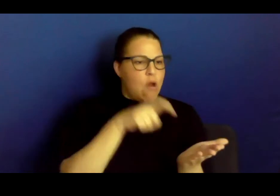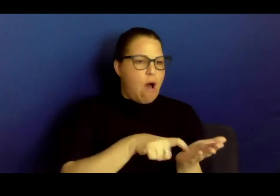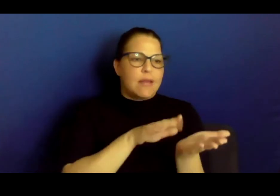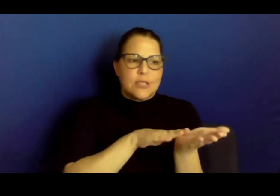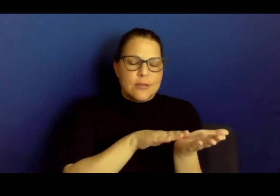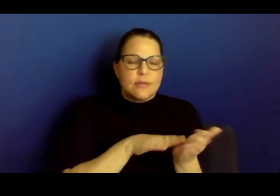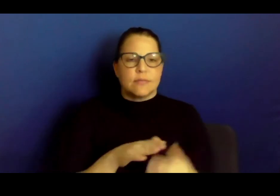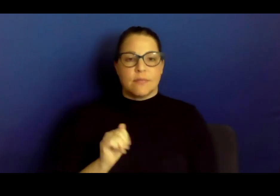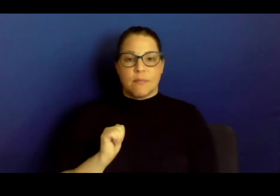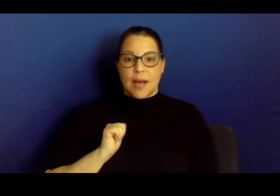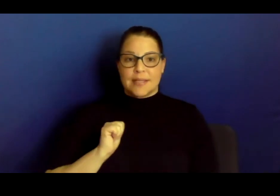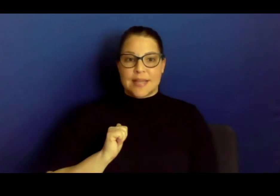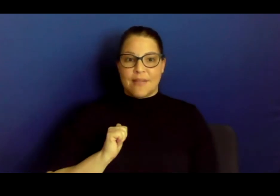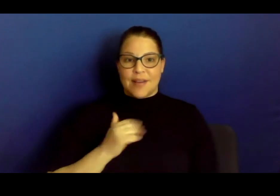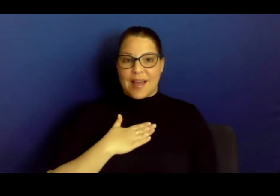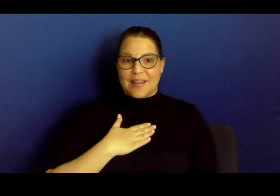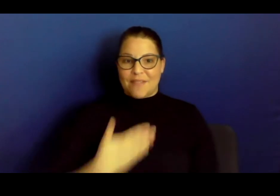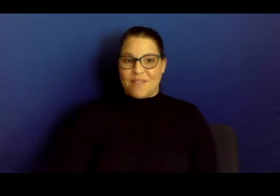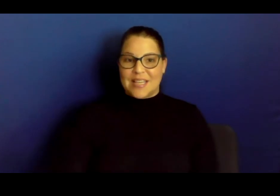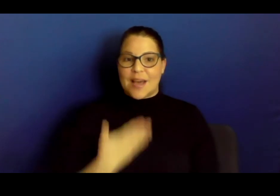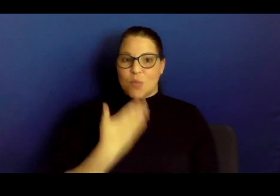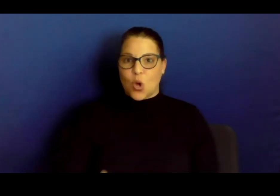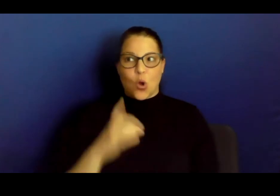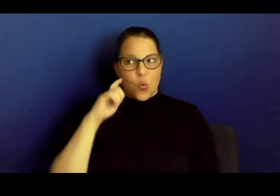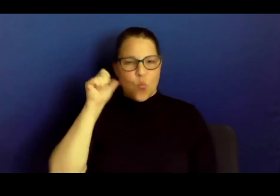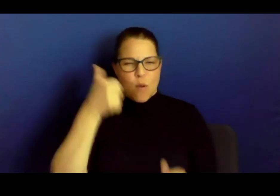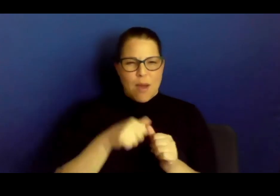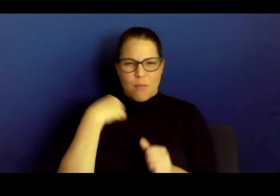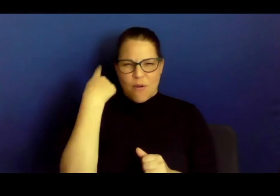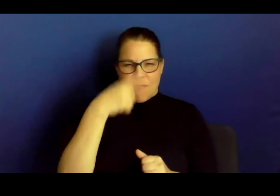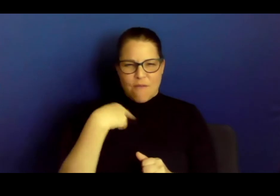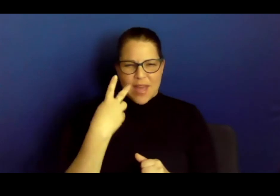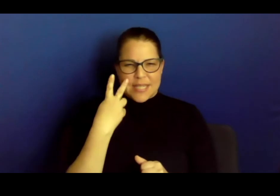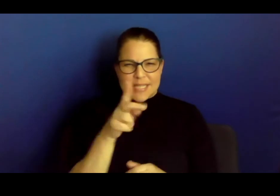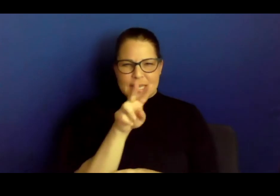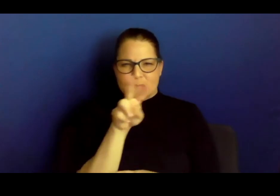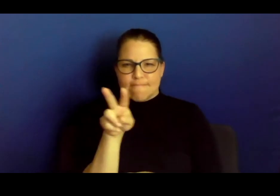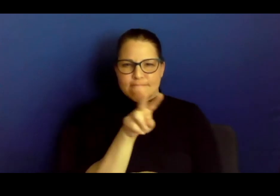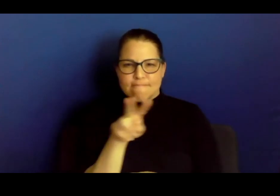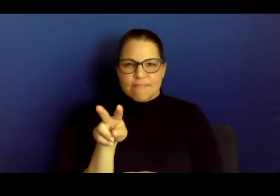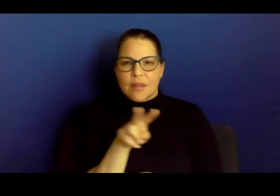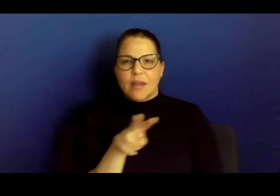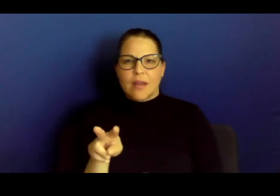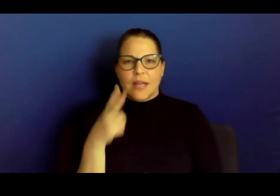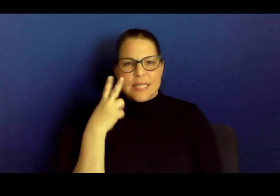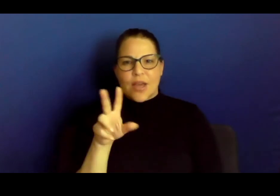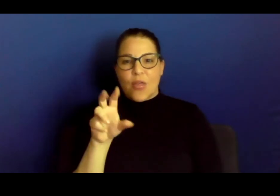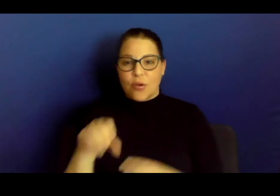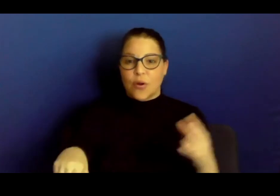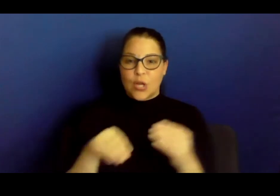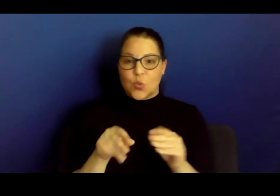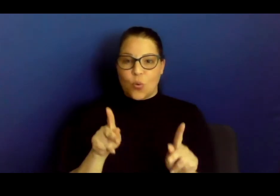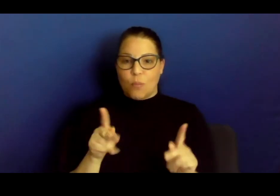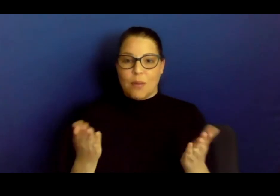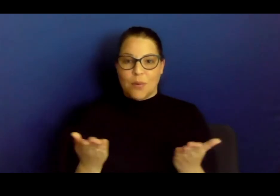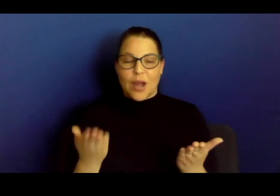I myself, I have to confess that I'm very good with faces. So when I see at all of you and I see that we have 30 people on the call, I